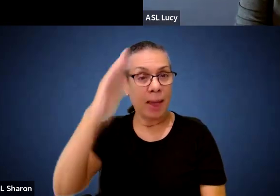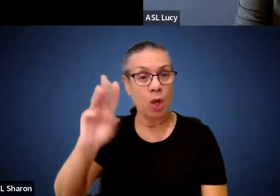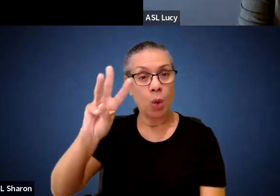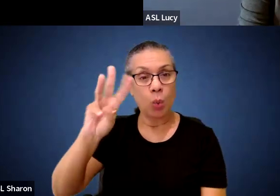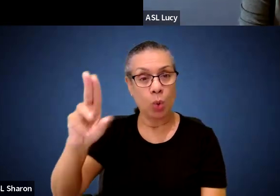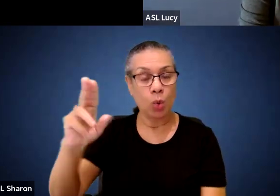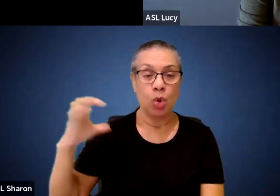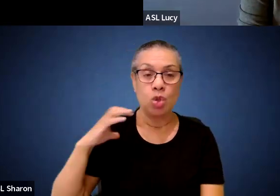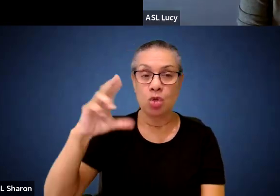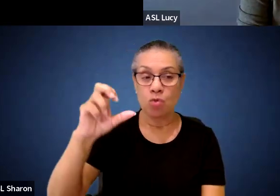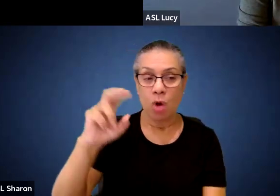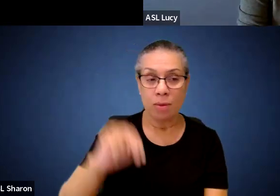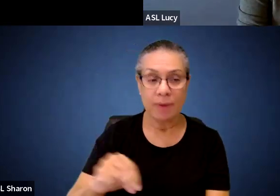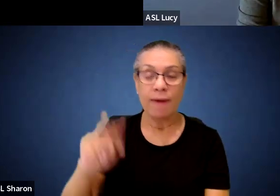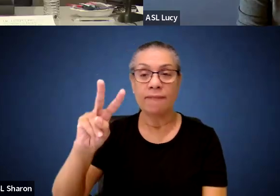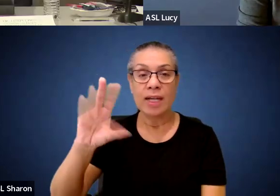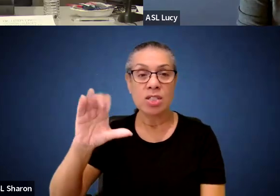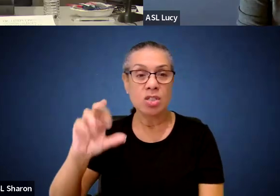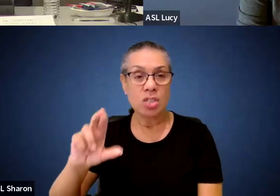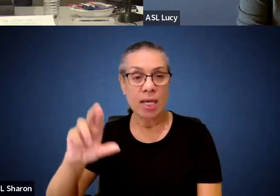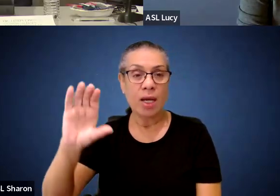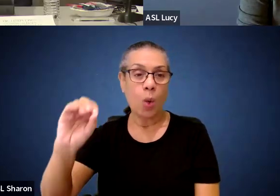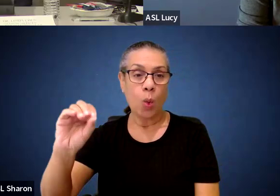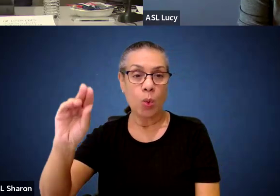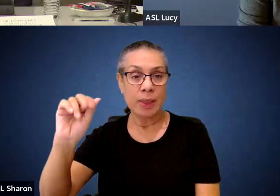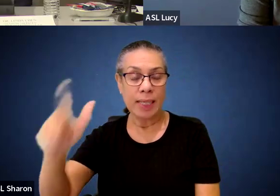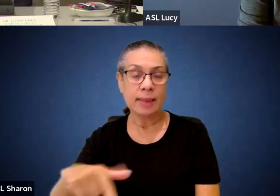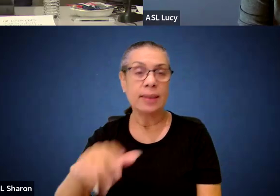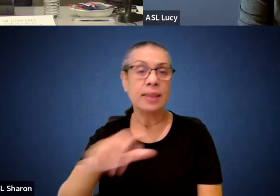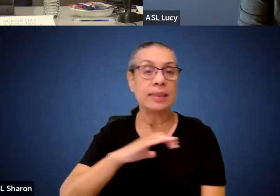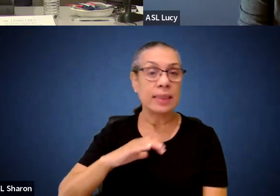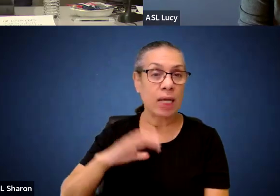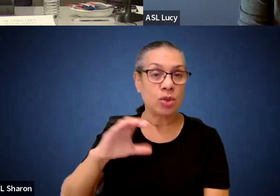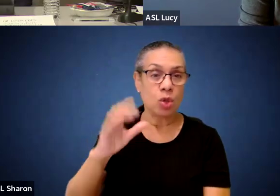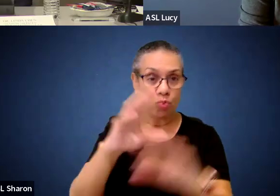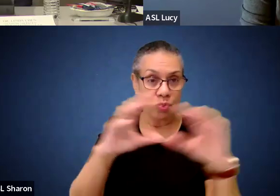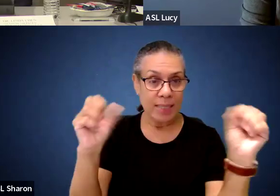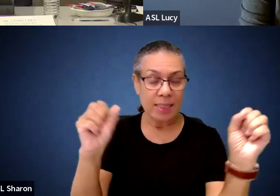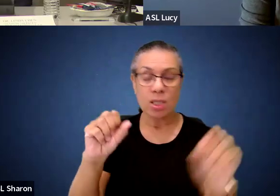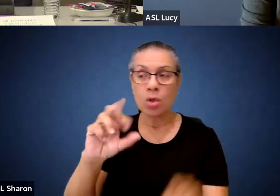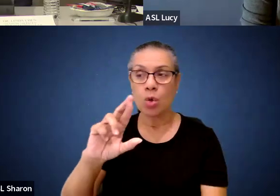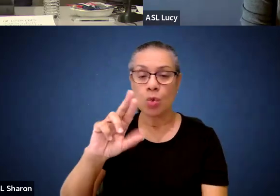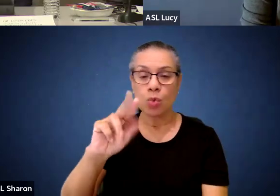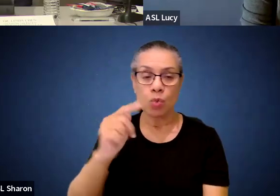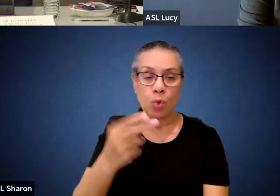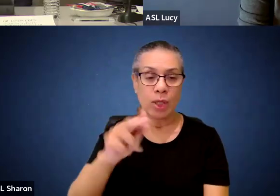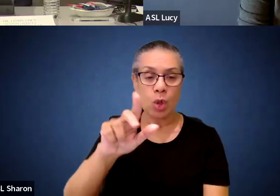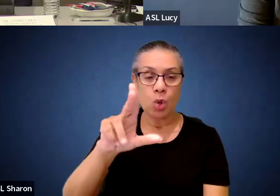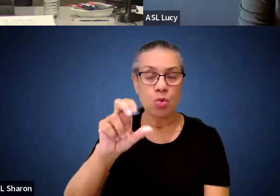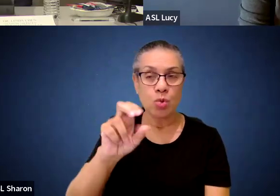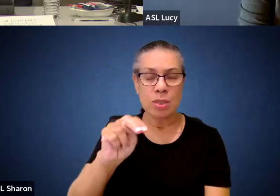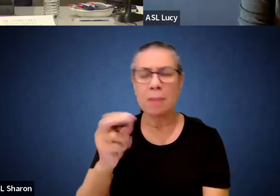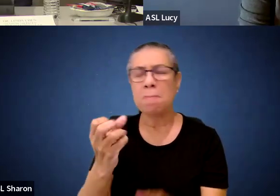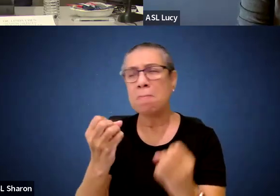Robinson, Vice Chair O'Neill, Member Cardette Hernandez, City Council President, Ruthie Lujan, and so